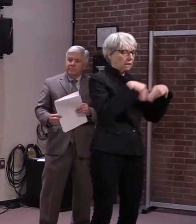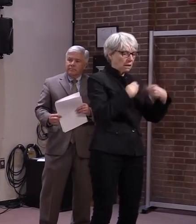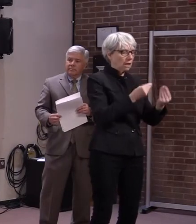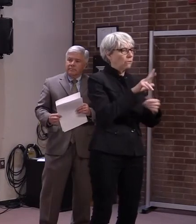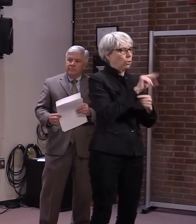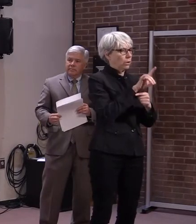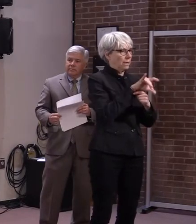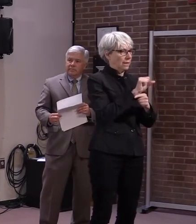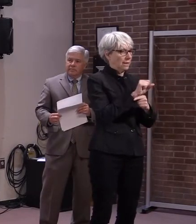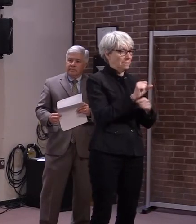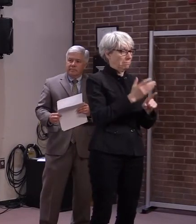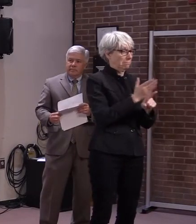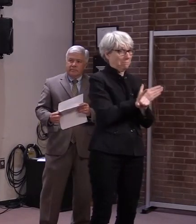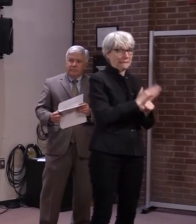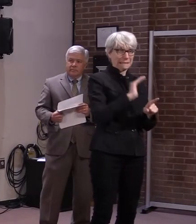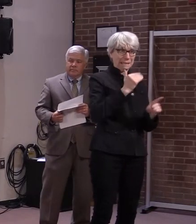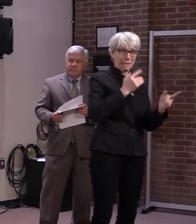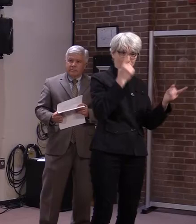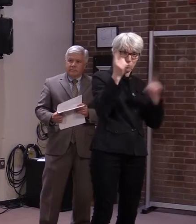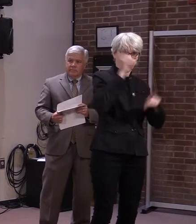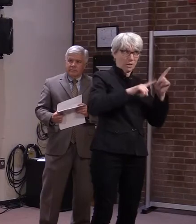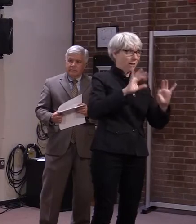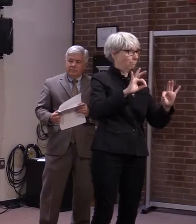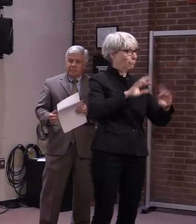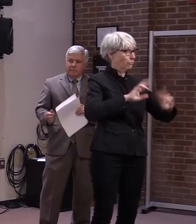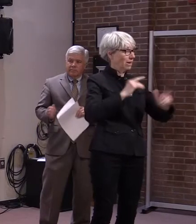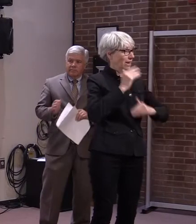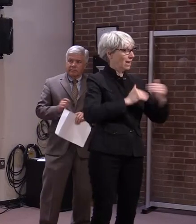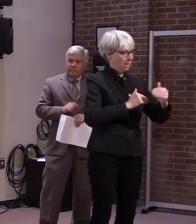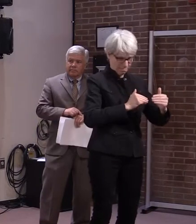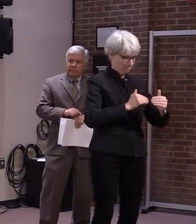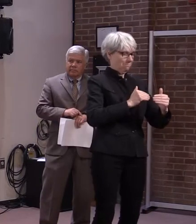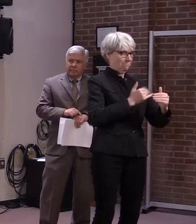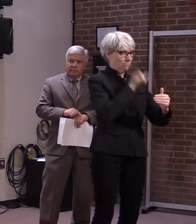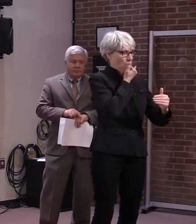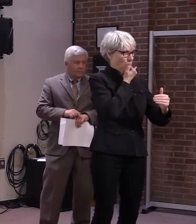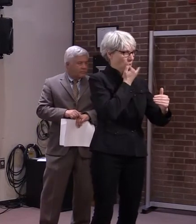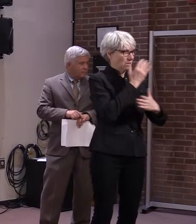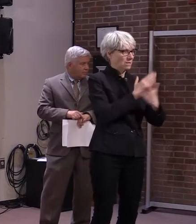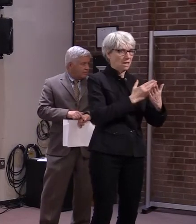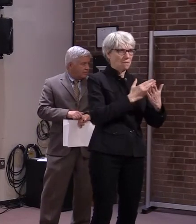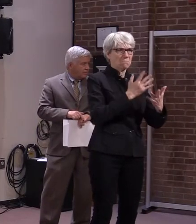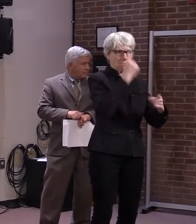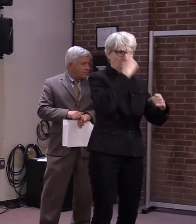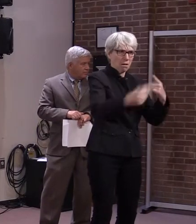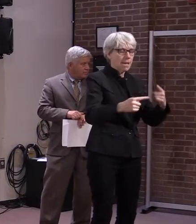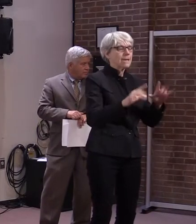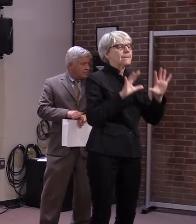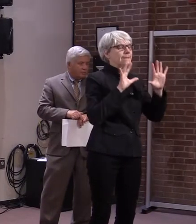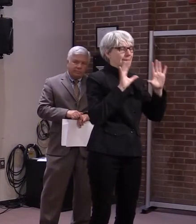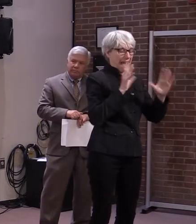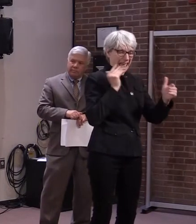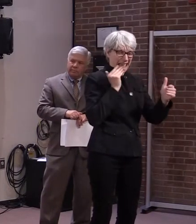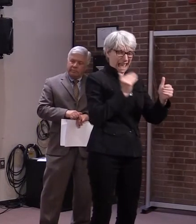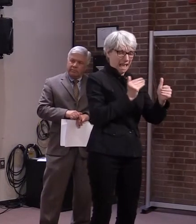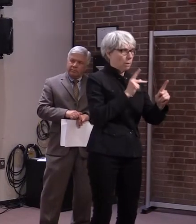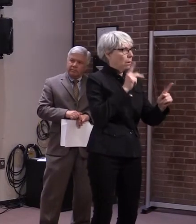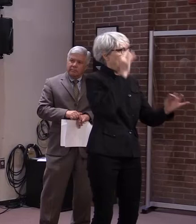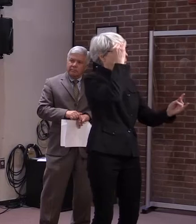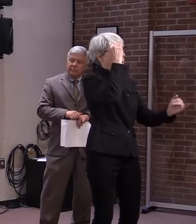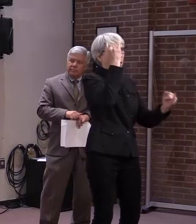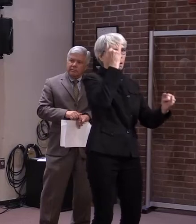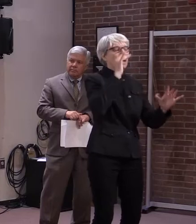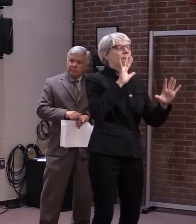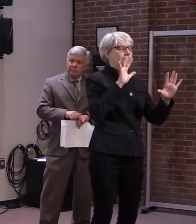we were all on the same page. We all had the same goal, but that seems to be fracturing as we get closer to the date. So I thought it was a good